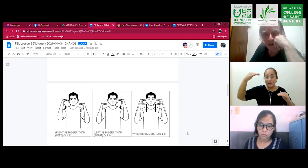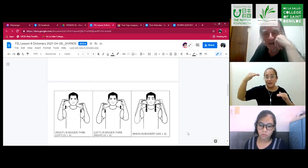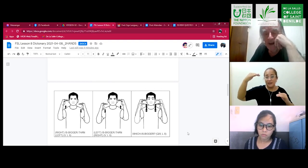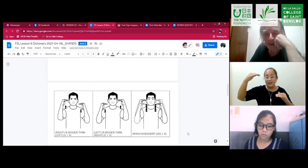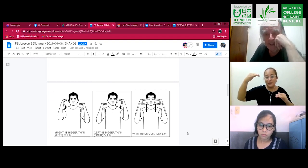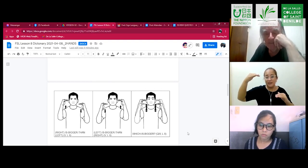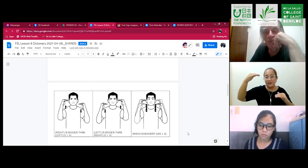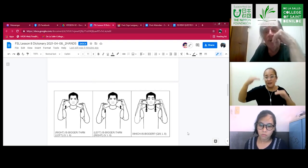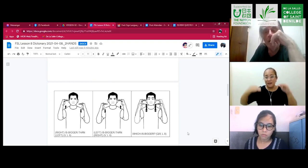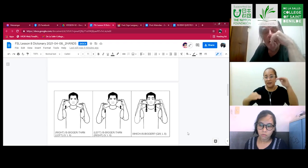and complex movement.